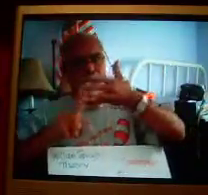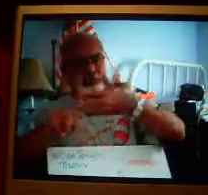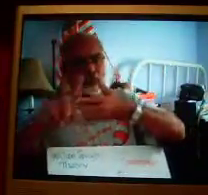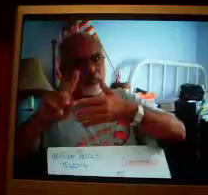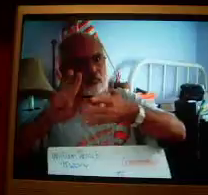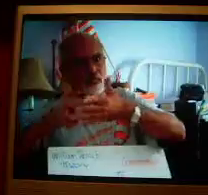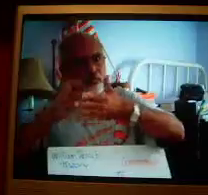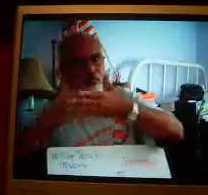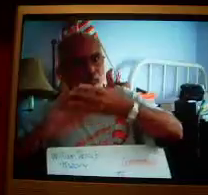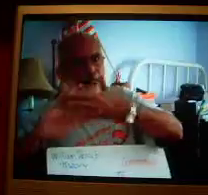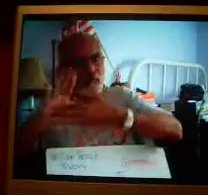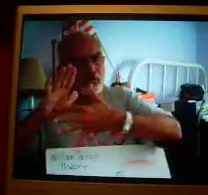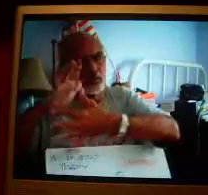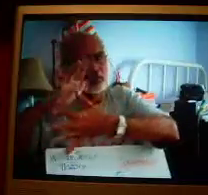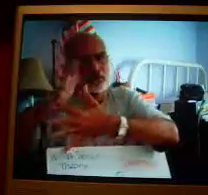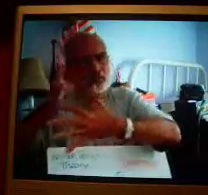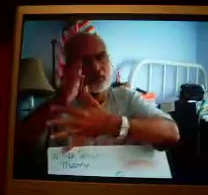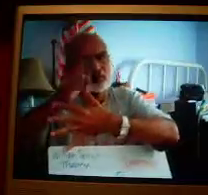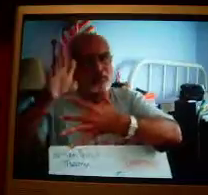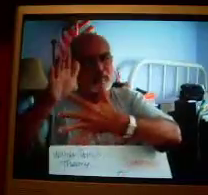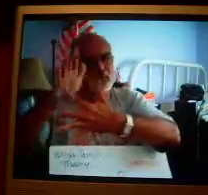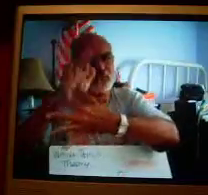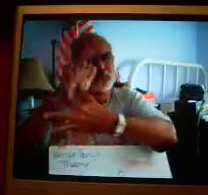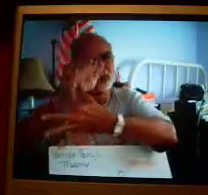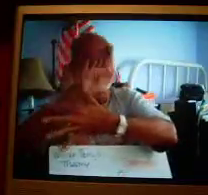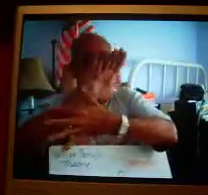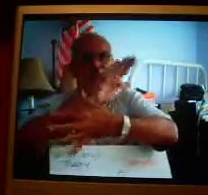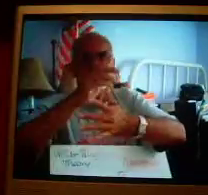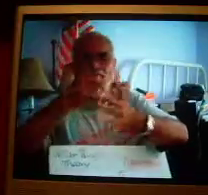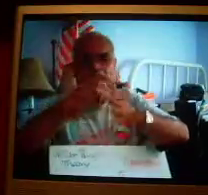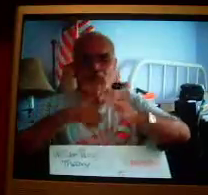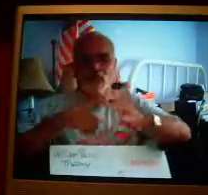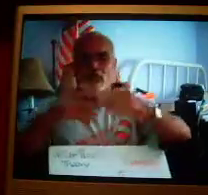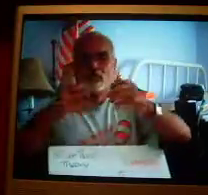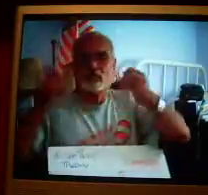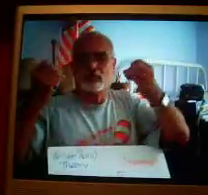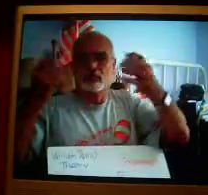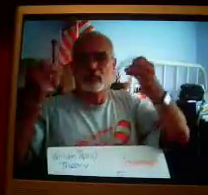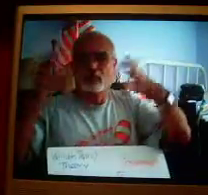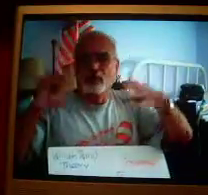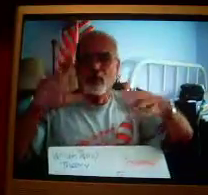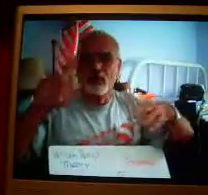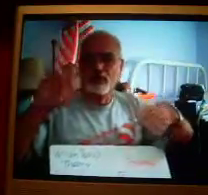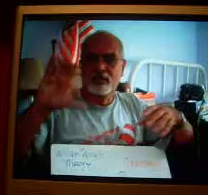That's a different experience than the other years. There's many